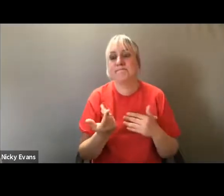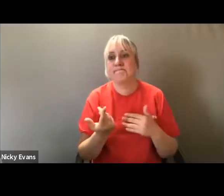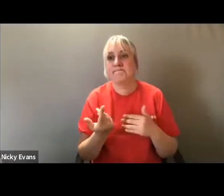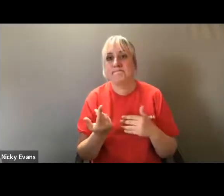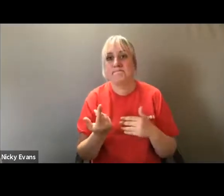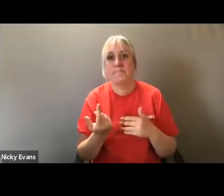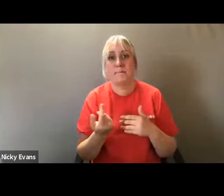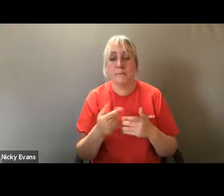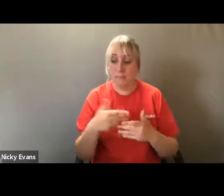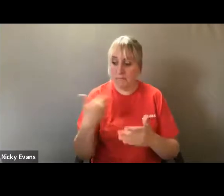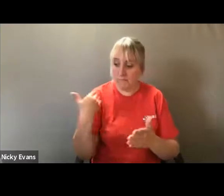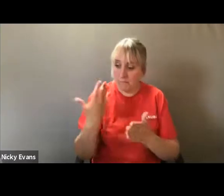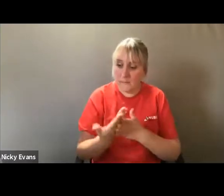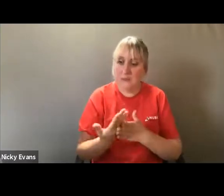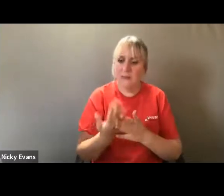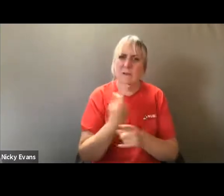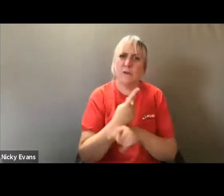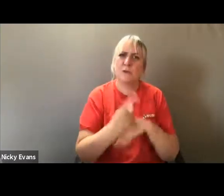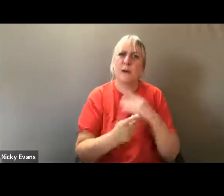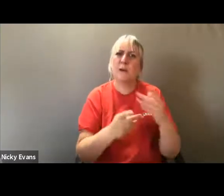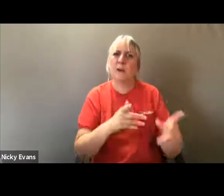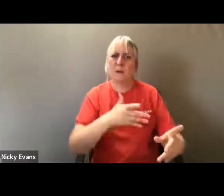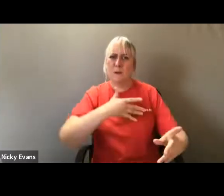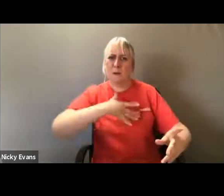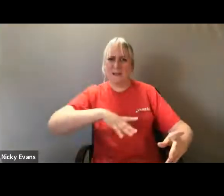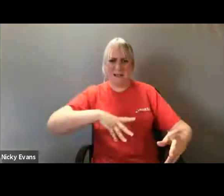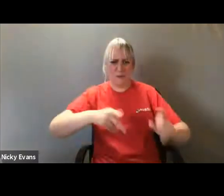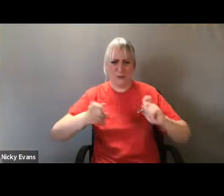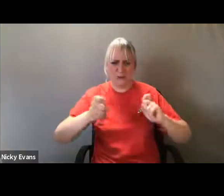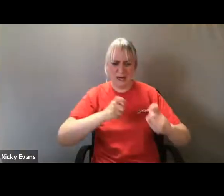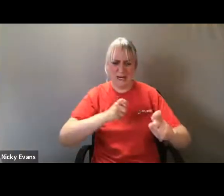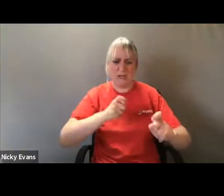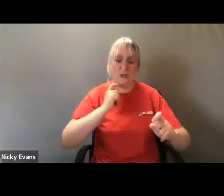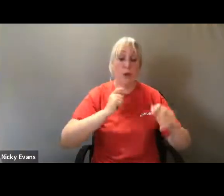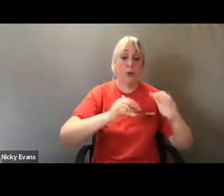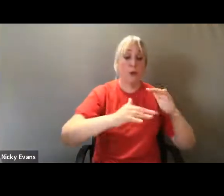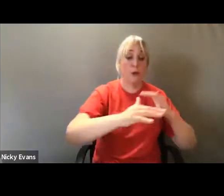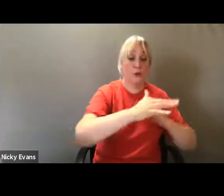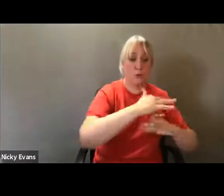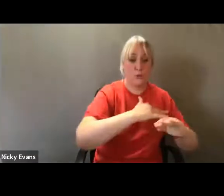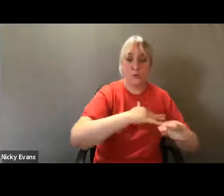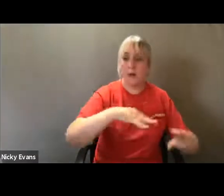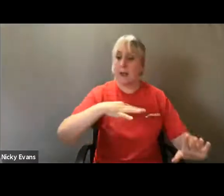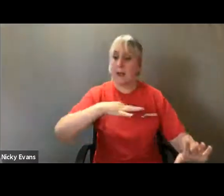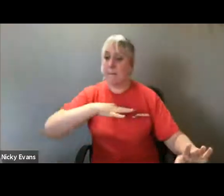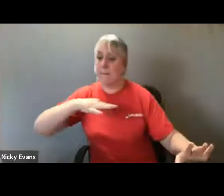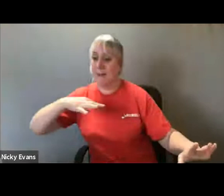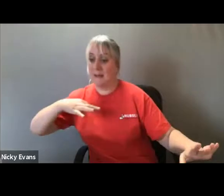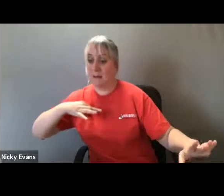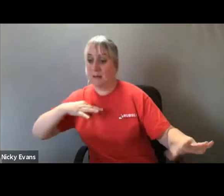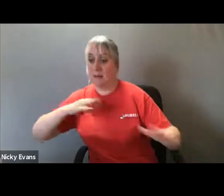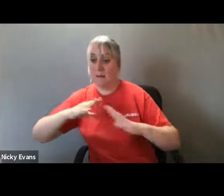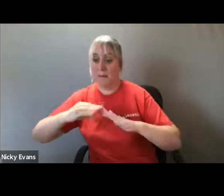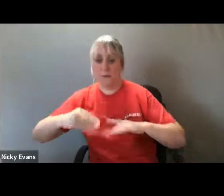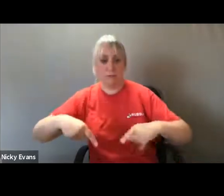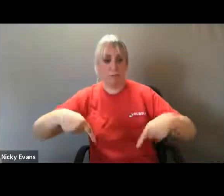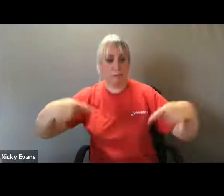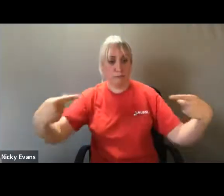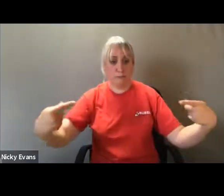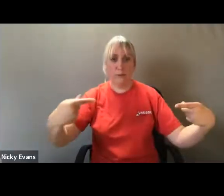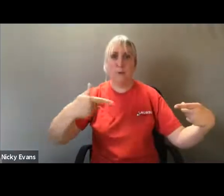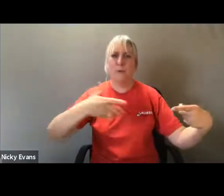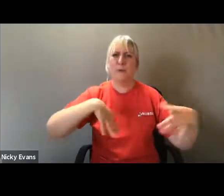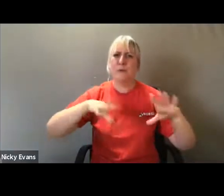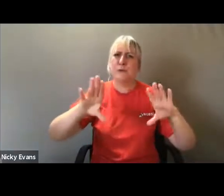about how we need to get rid of the sort of dichotomy between the social and medical model, and I think that's important as well, in that, so as you know, I'm